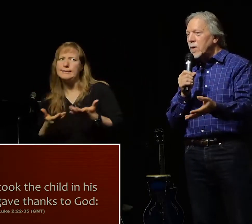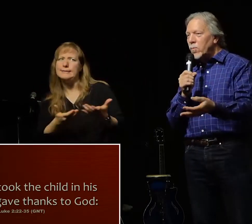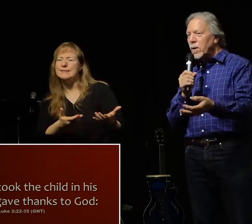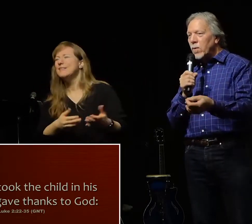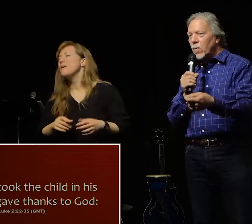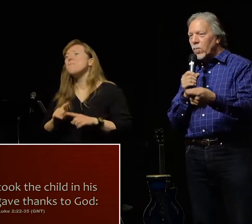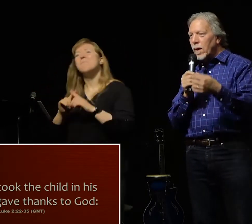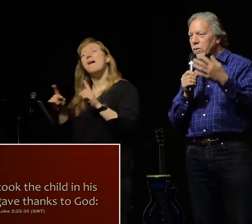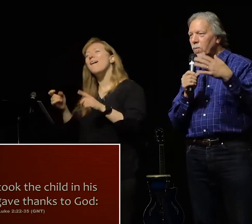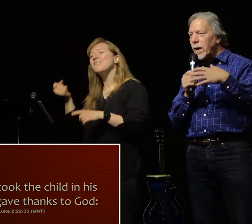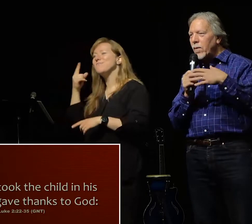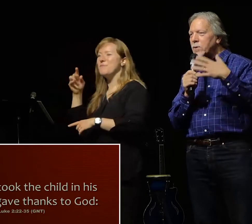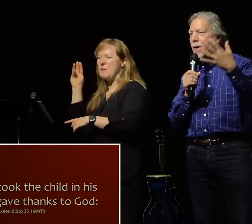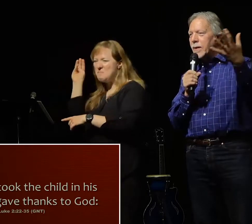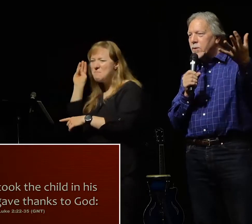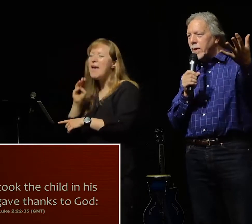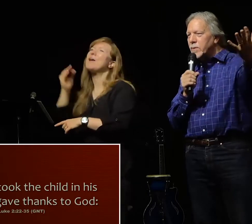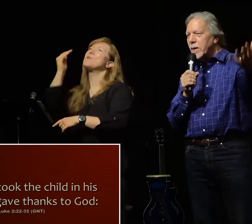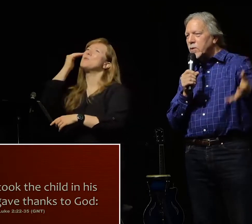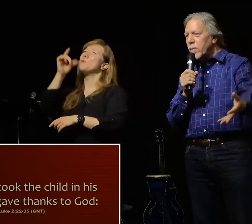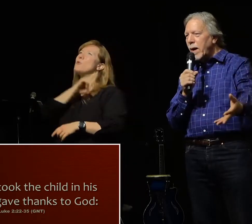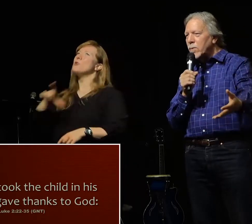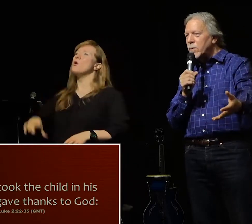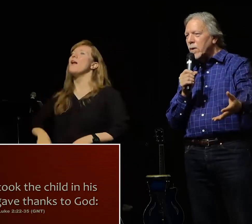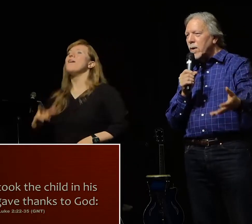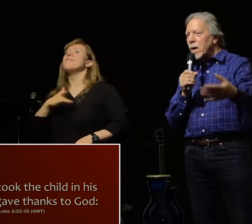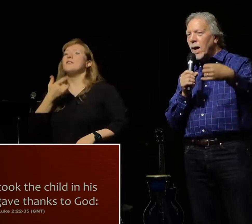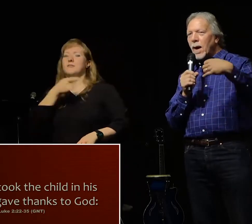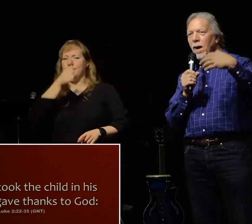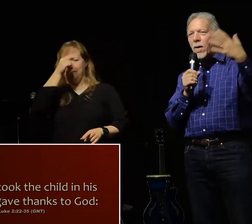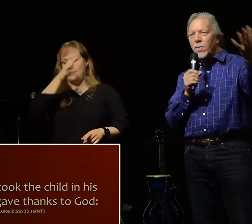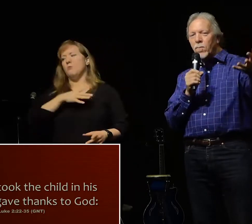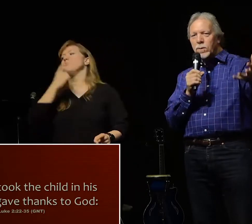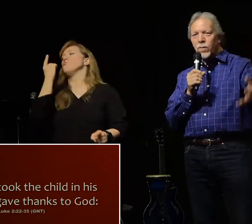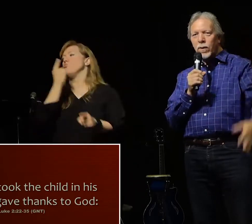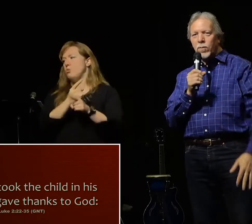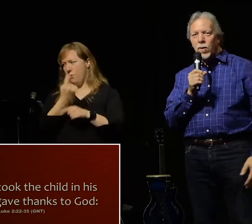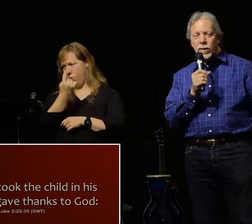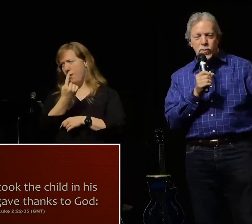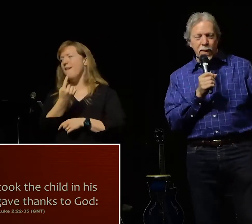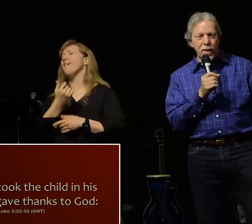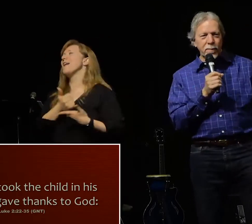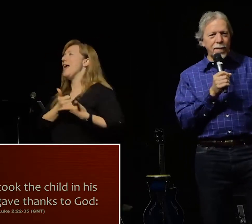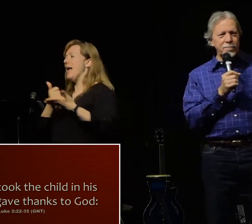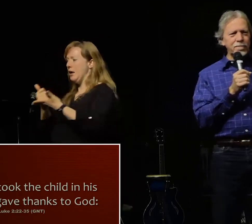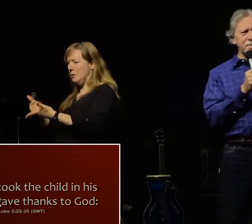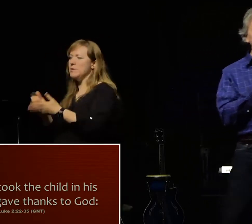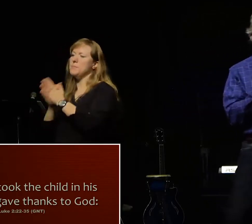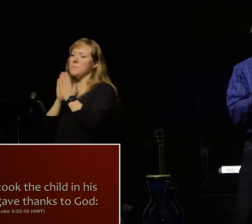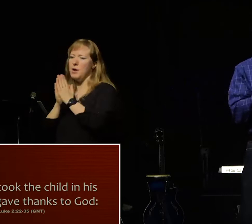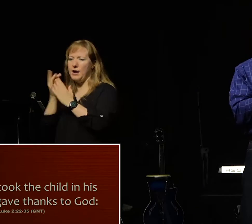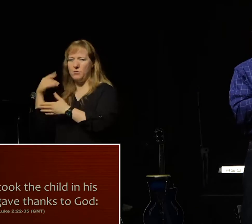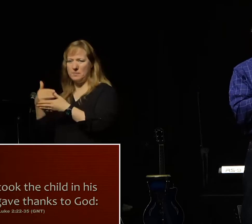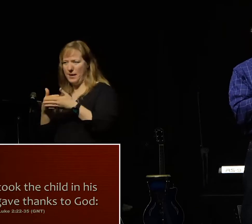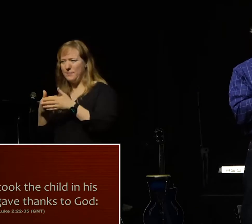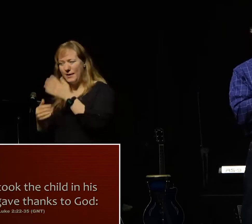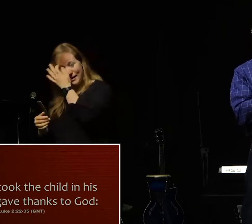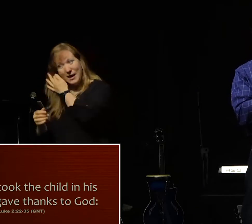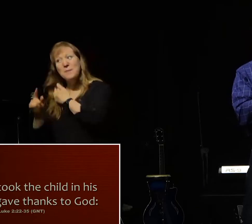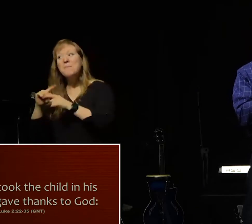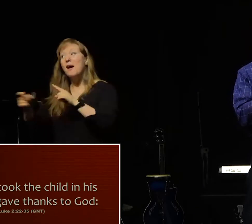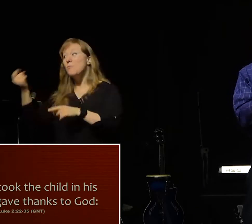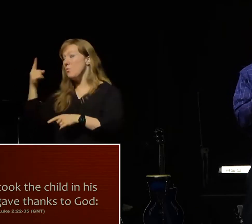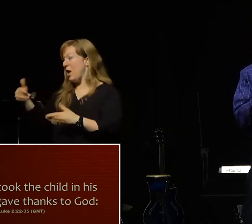in tune with the Lord as well, and she could sense that this man was filled with the Holy Spirit. But to hand off